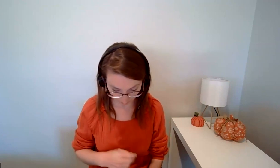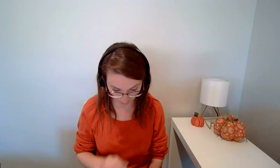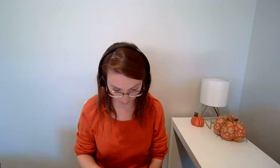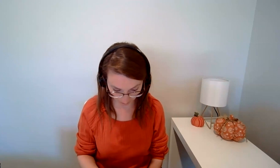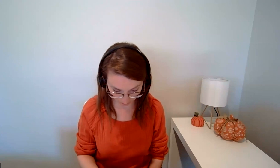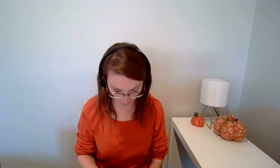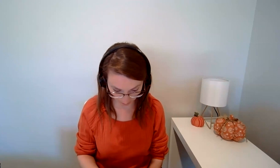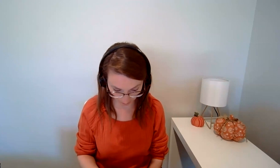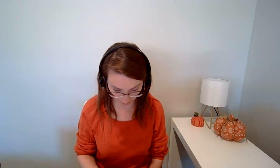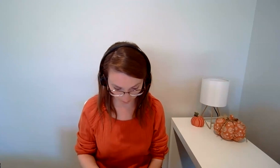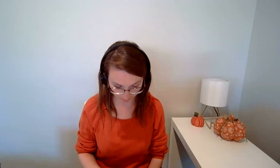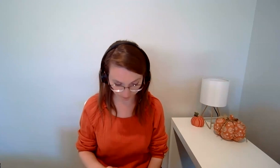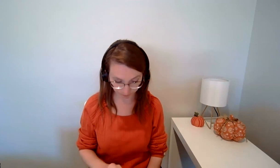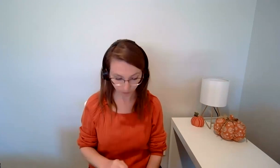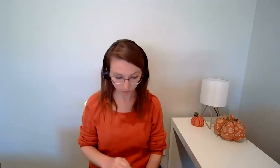Let's see.